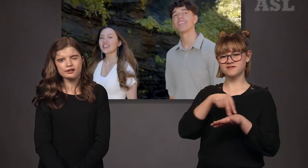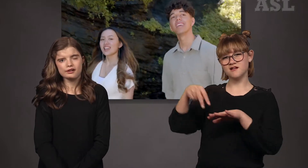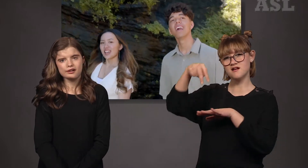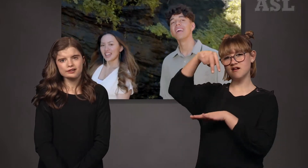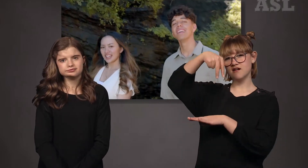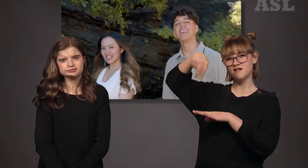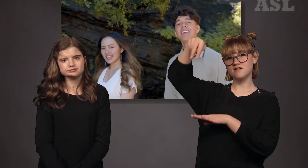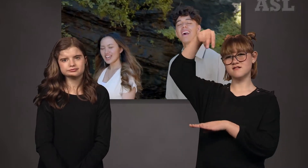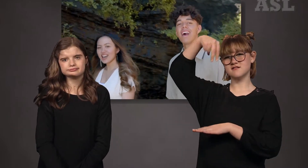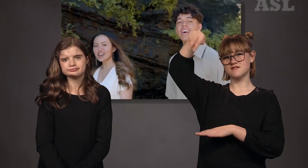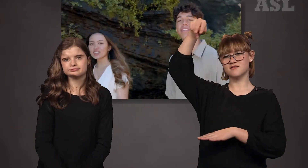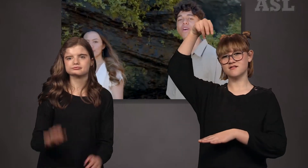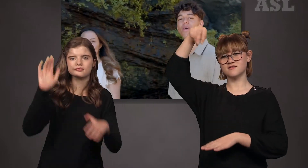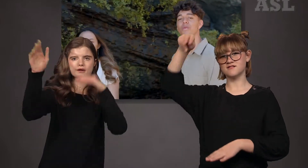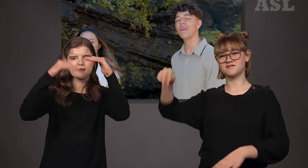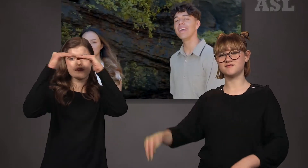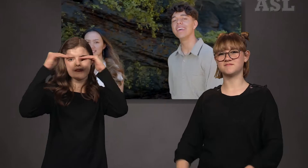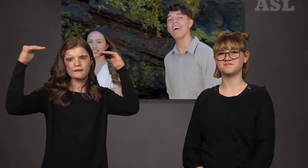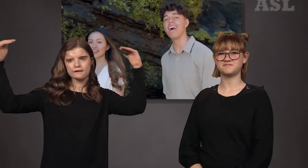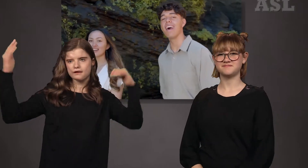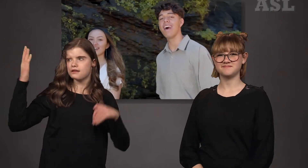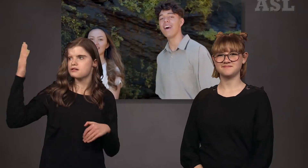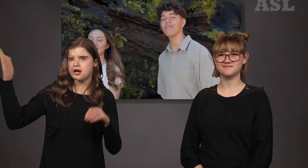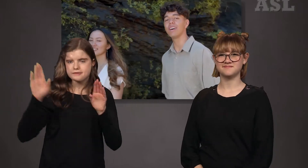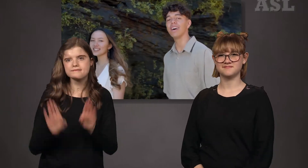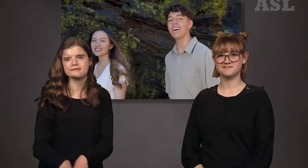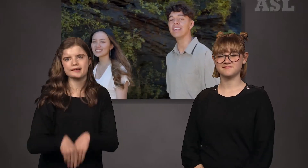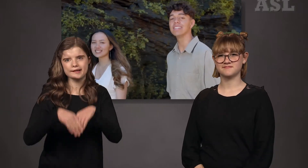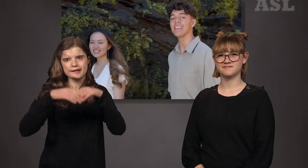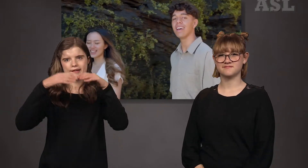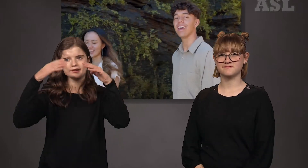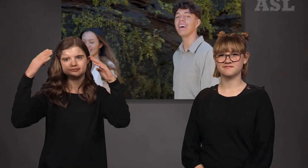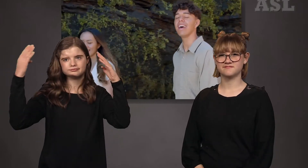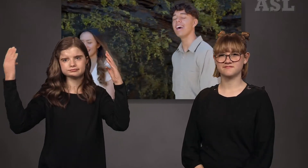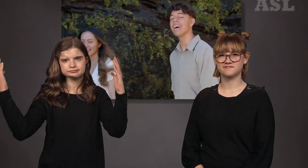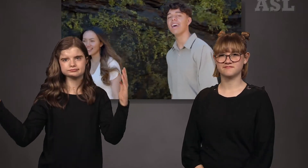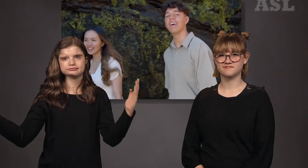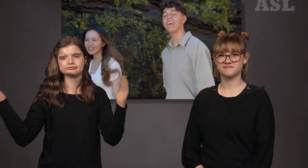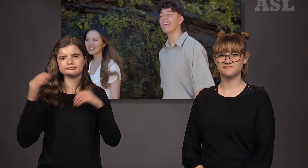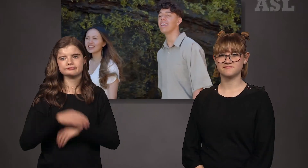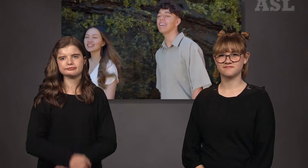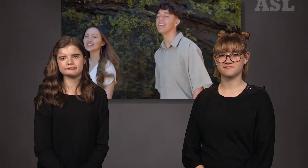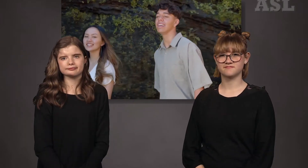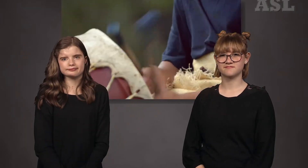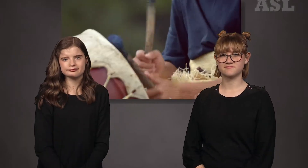He hath opened heaven's gate